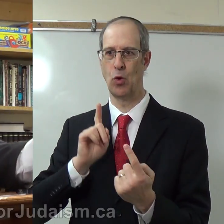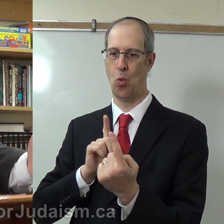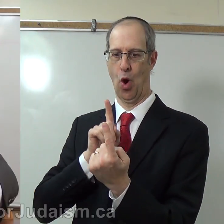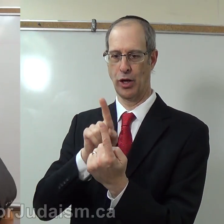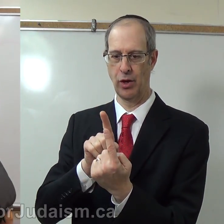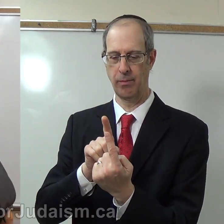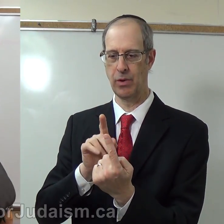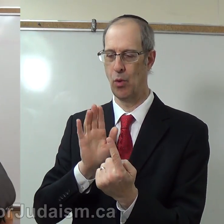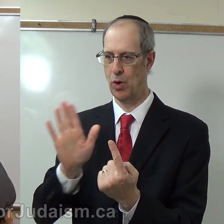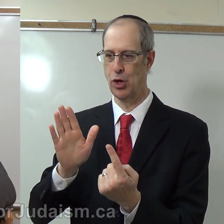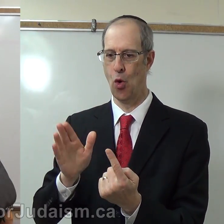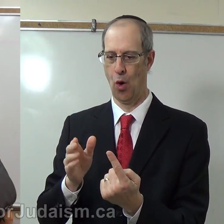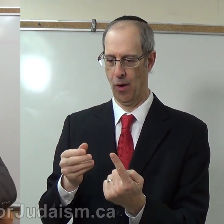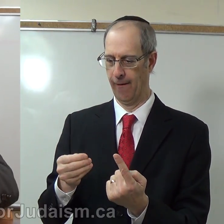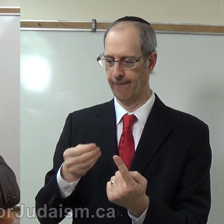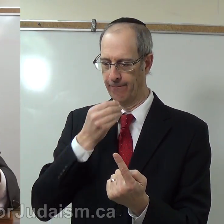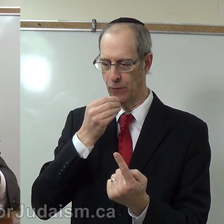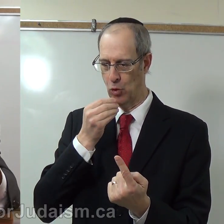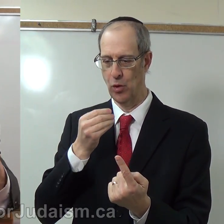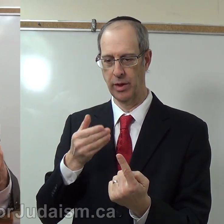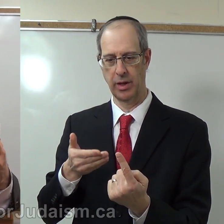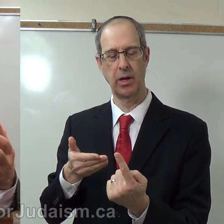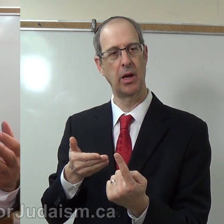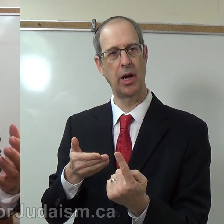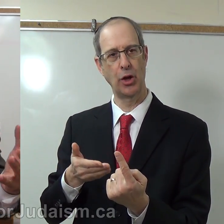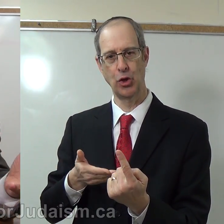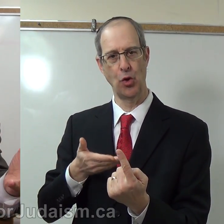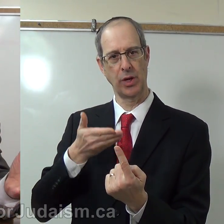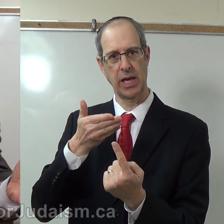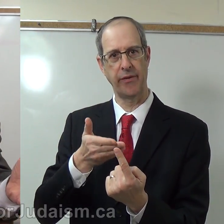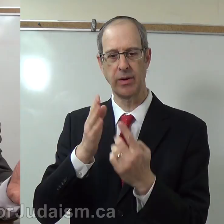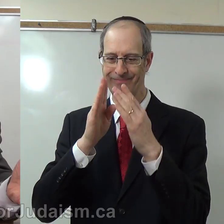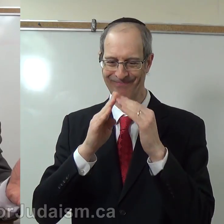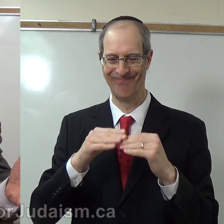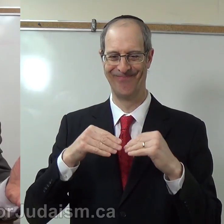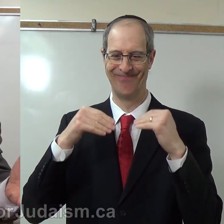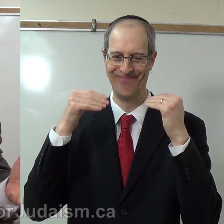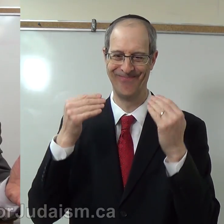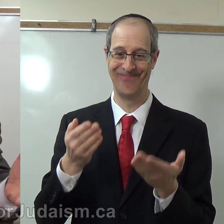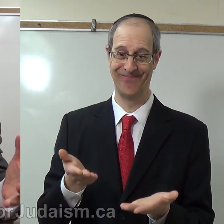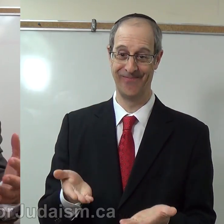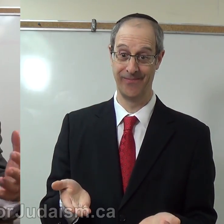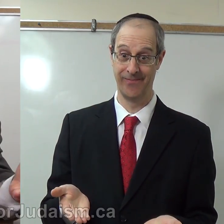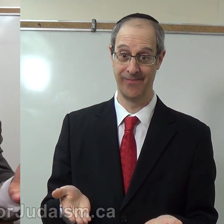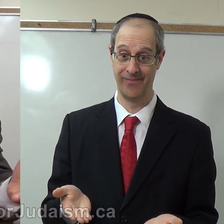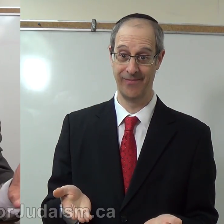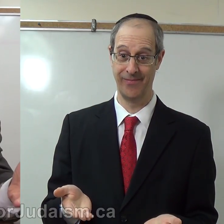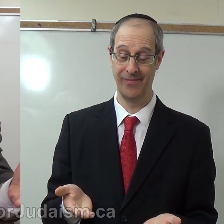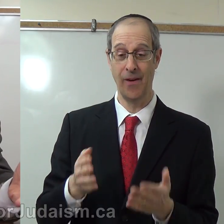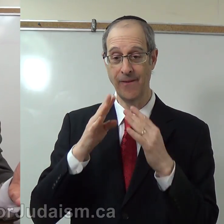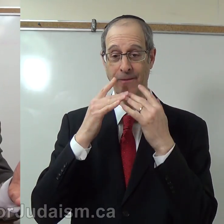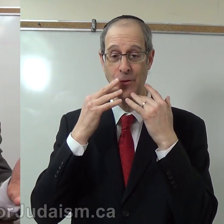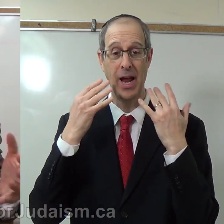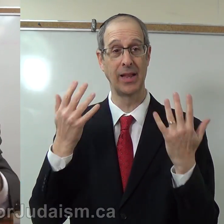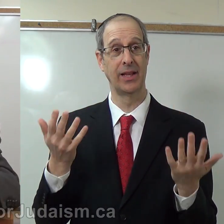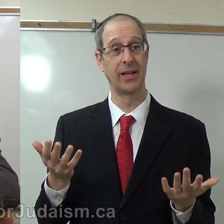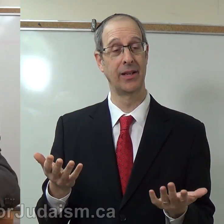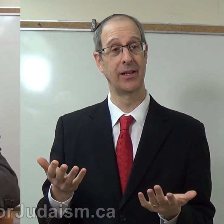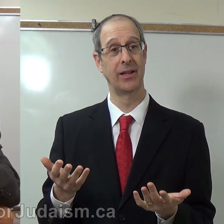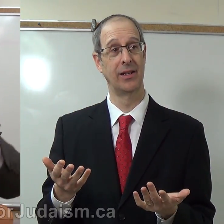your groceries and your food and you just give them a big smile a friendly smile